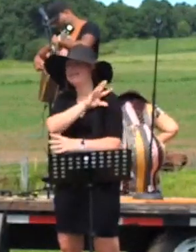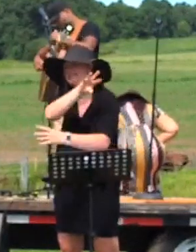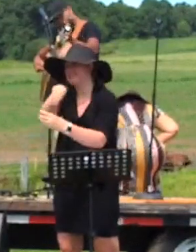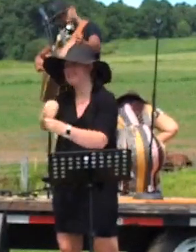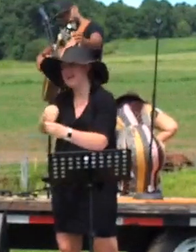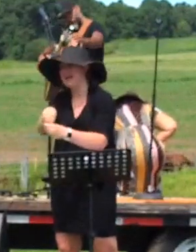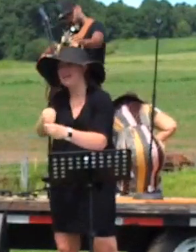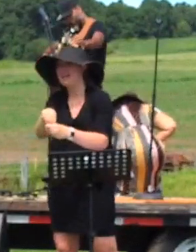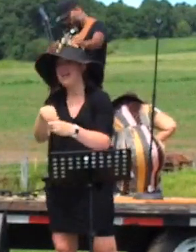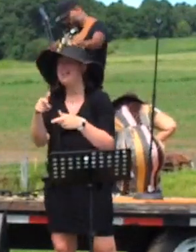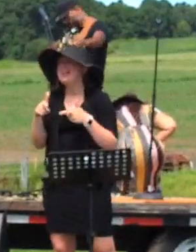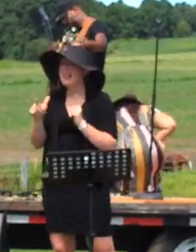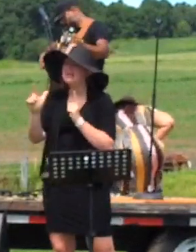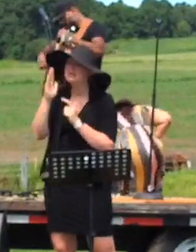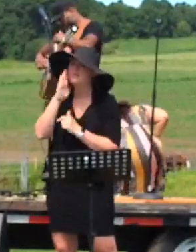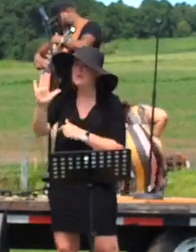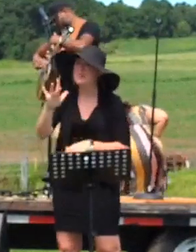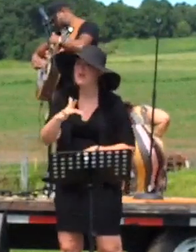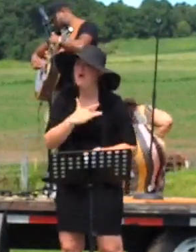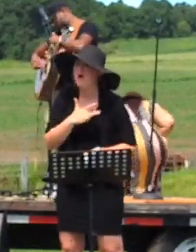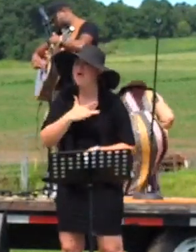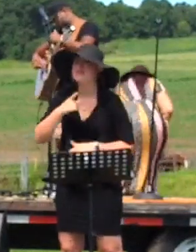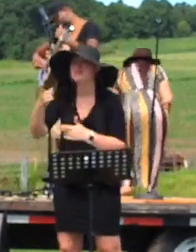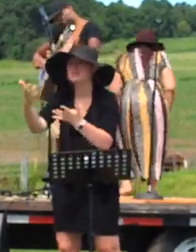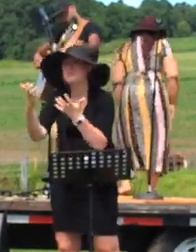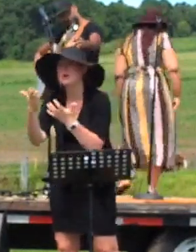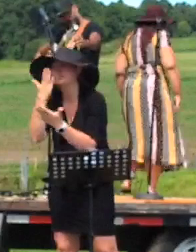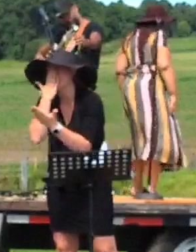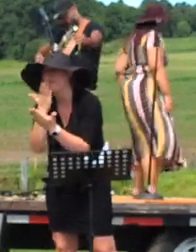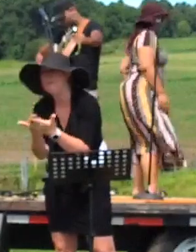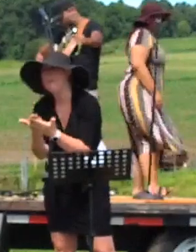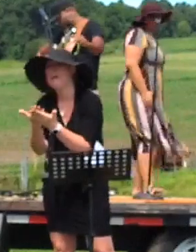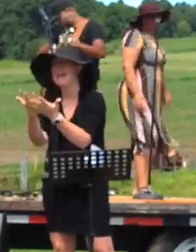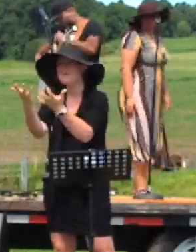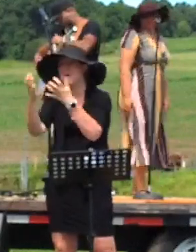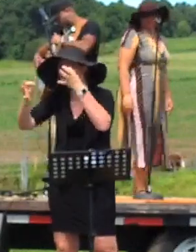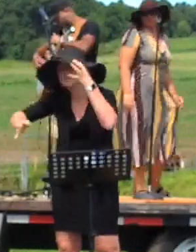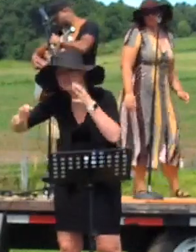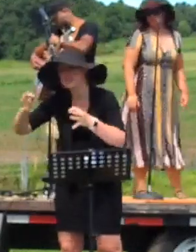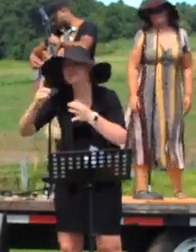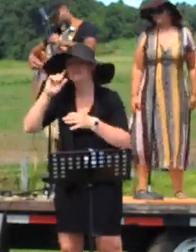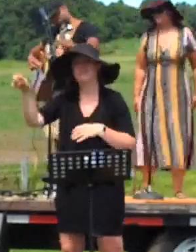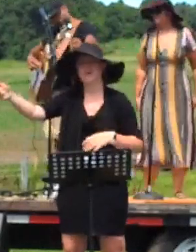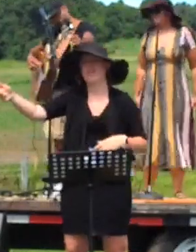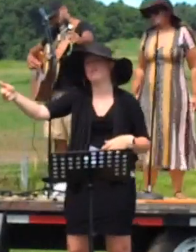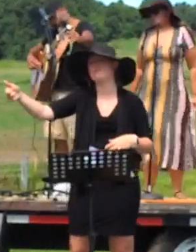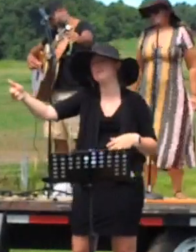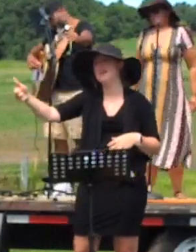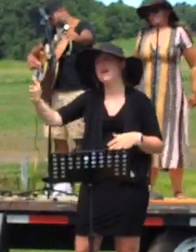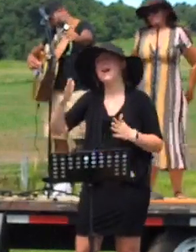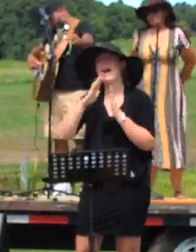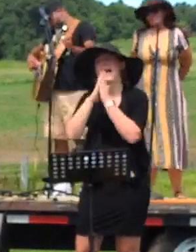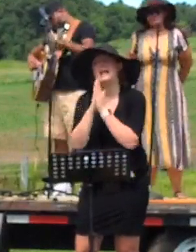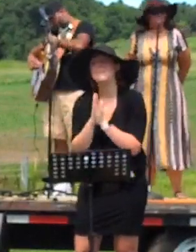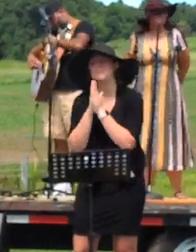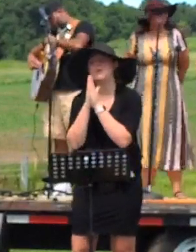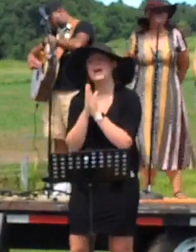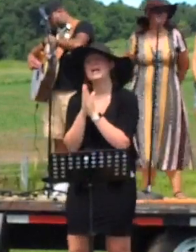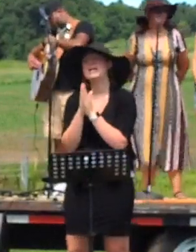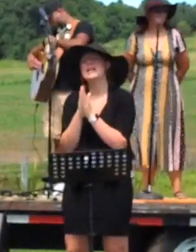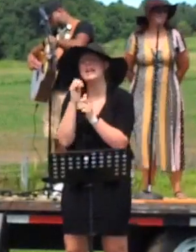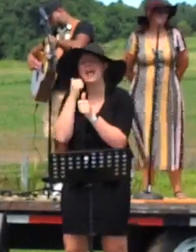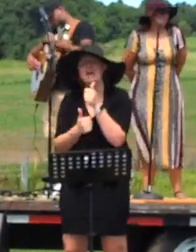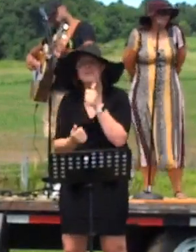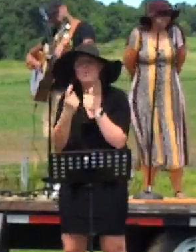that heart that just seeks good and justice for others. And I just pray that you would give each of